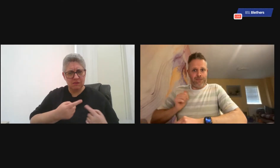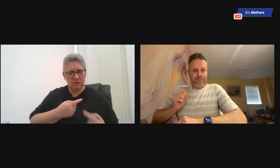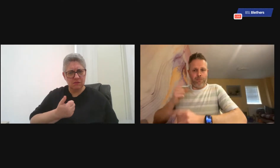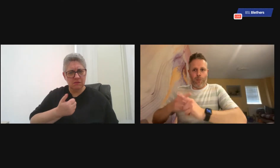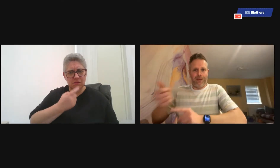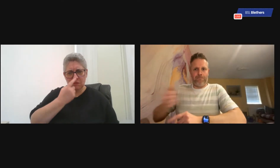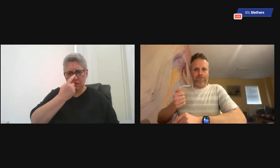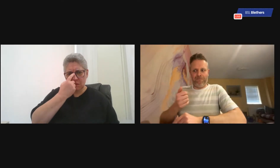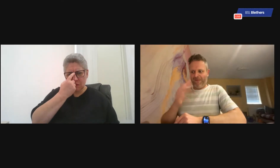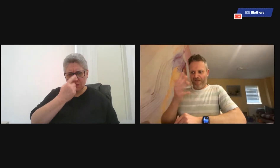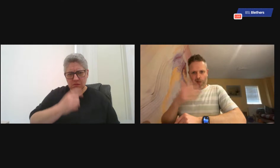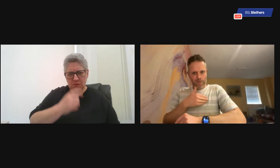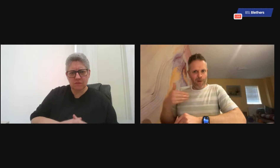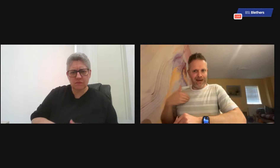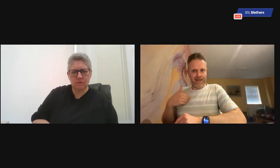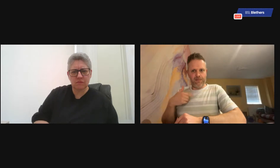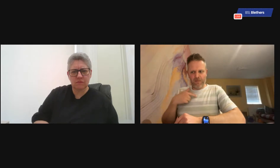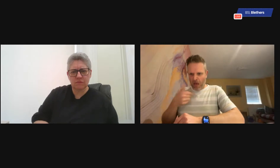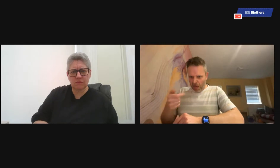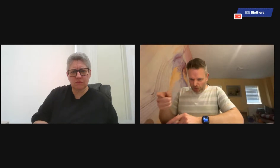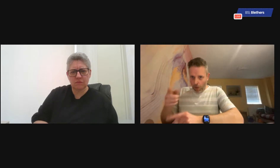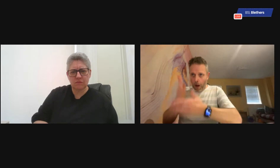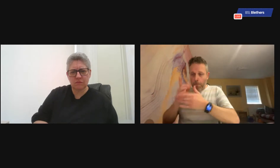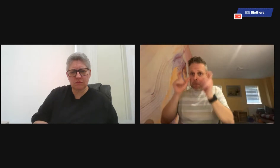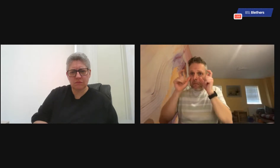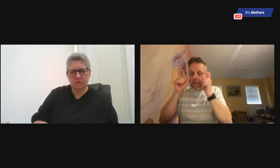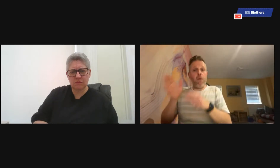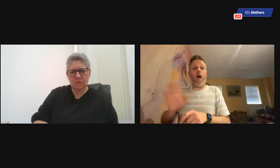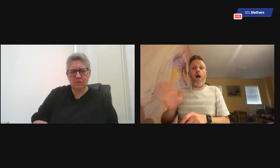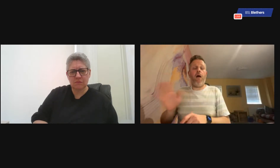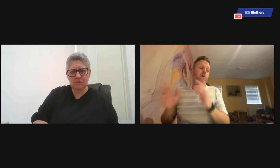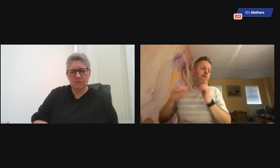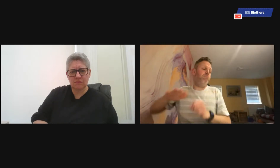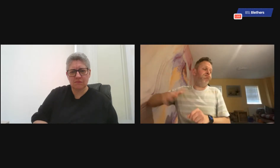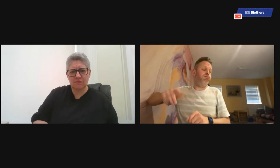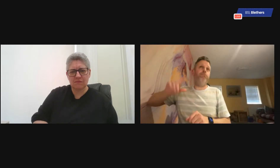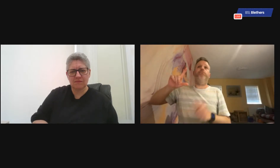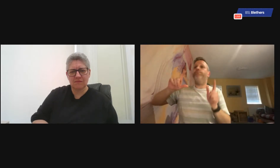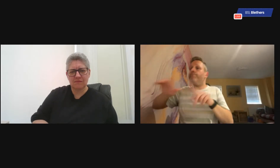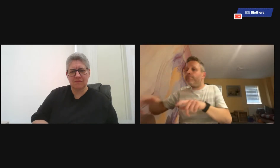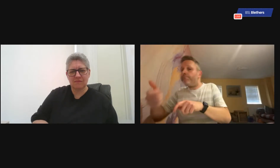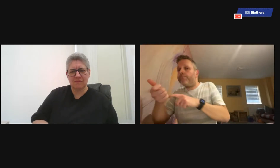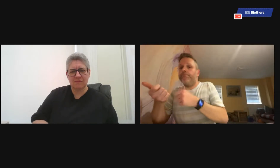24/7 and getting a quick response like that is pretty impressive, isn't it? Yeah, for sure, for sure.